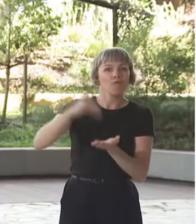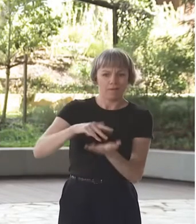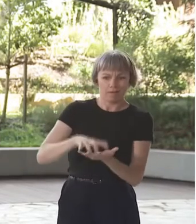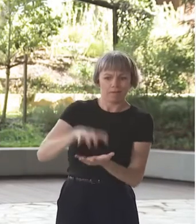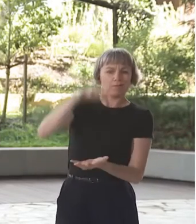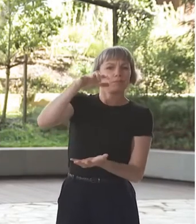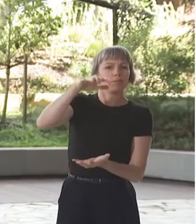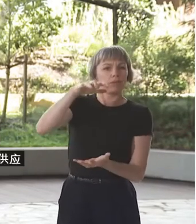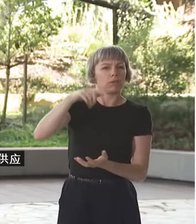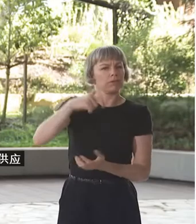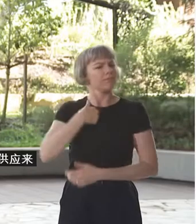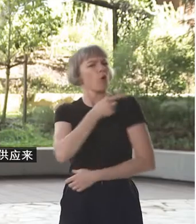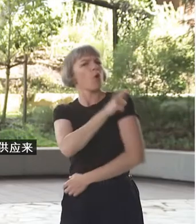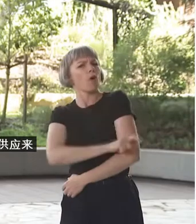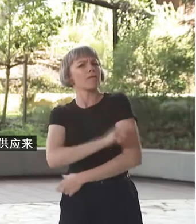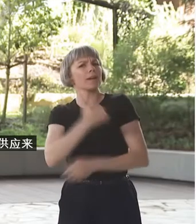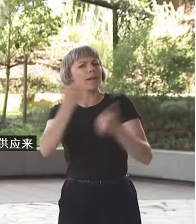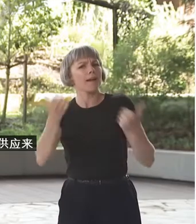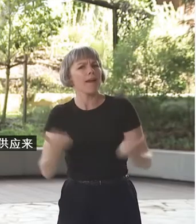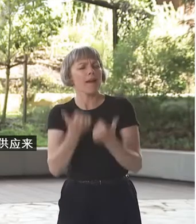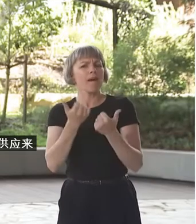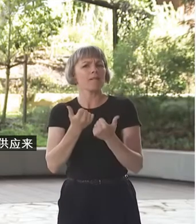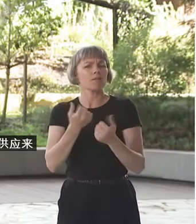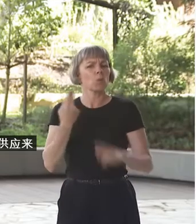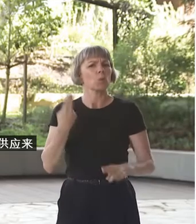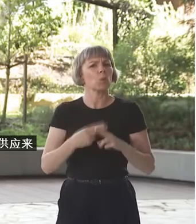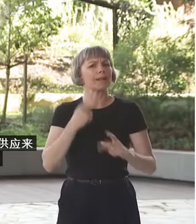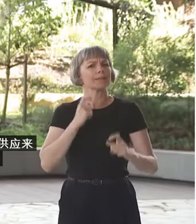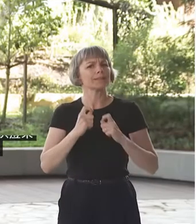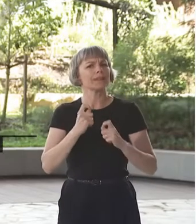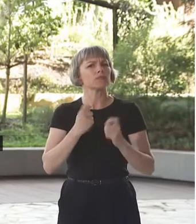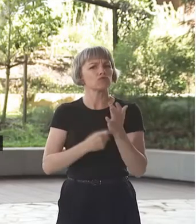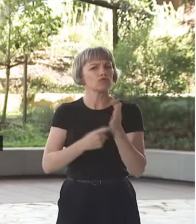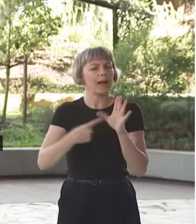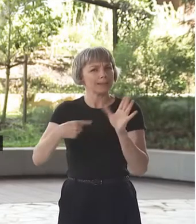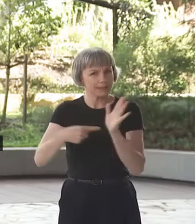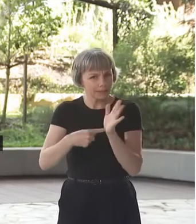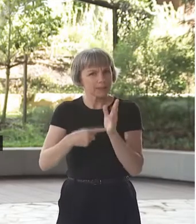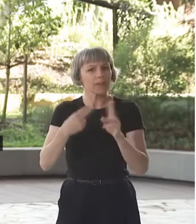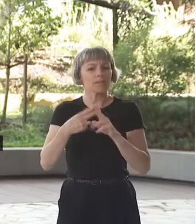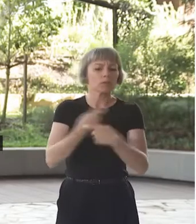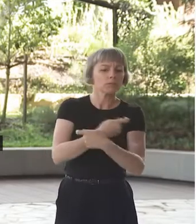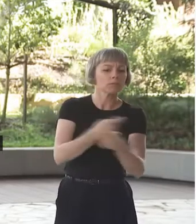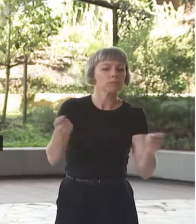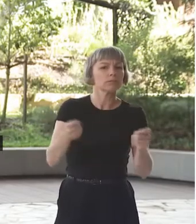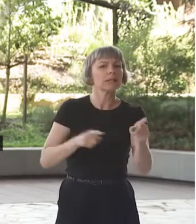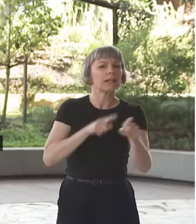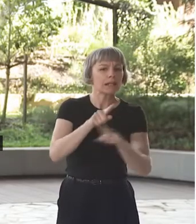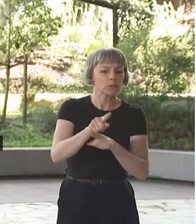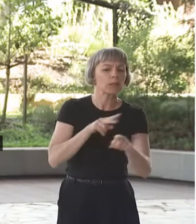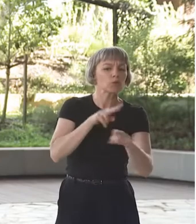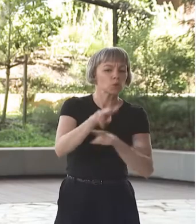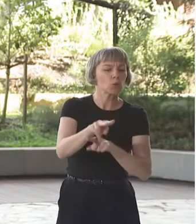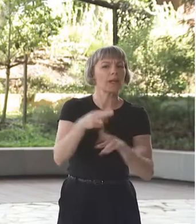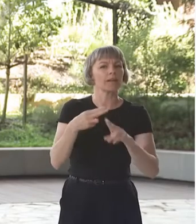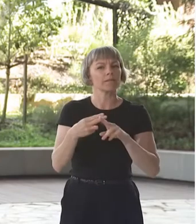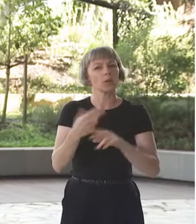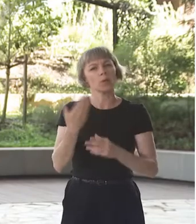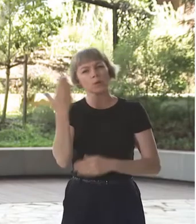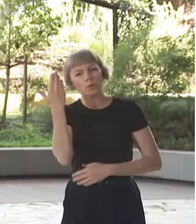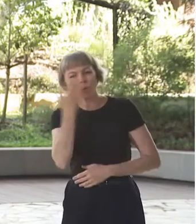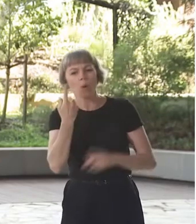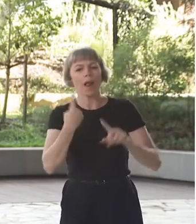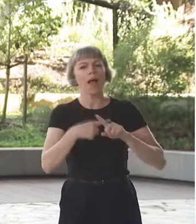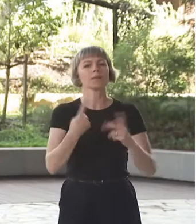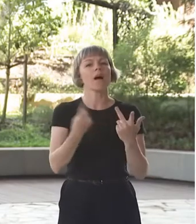we will have enough supply to provide for the plan once it's finalised next week. When will they arrive, though? If it still